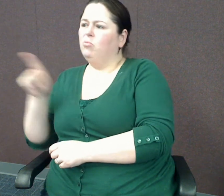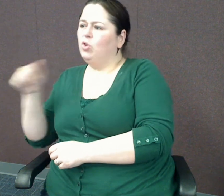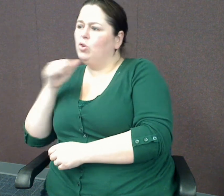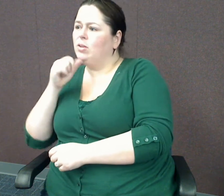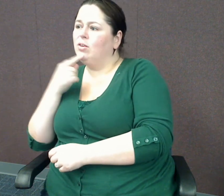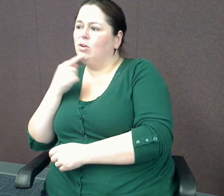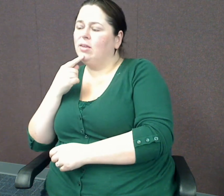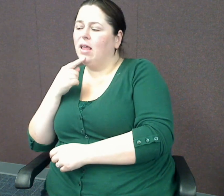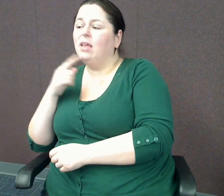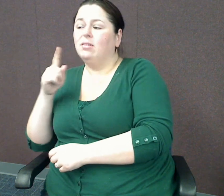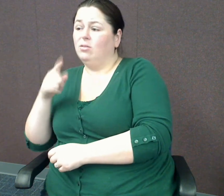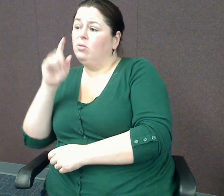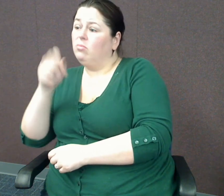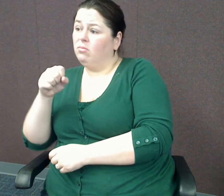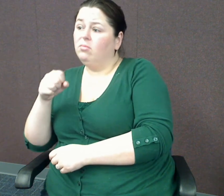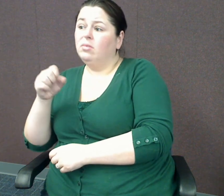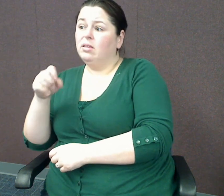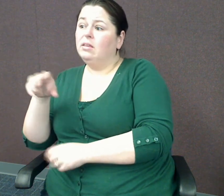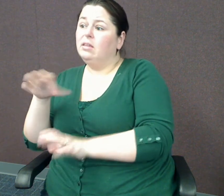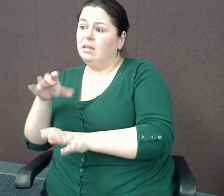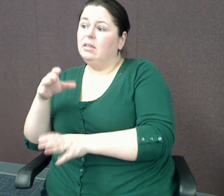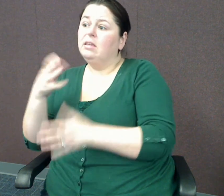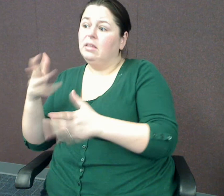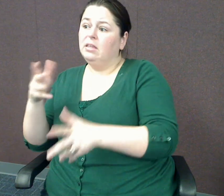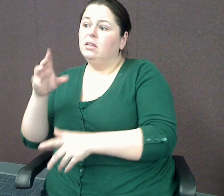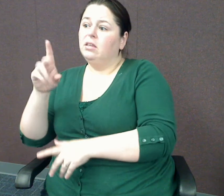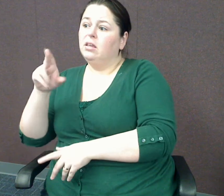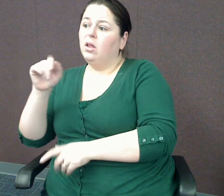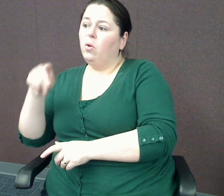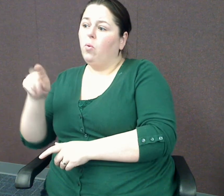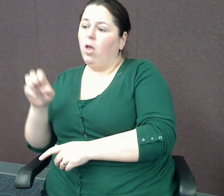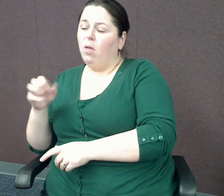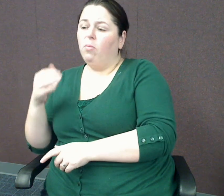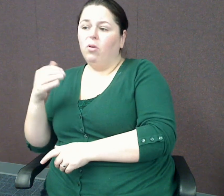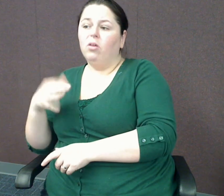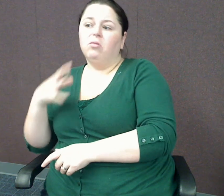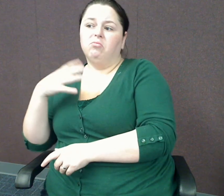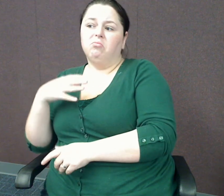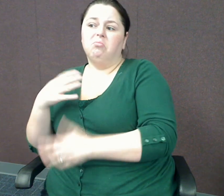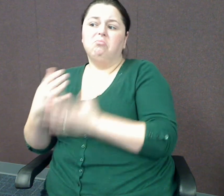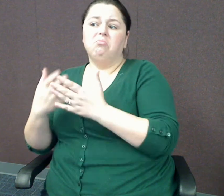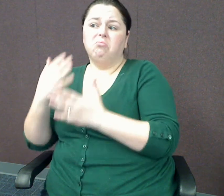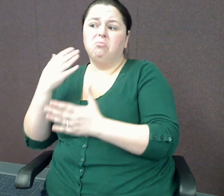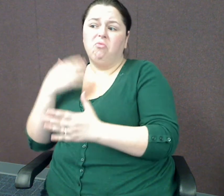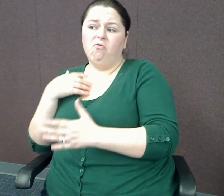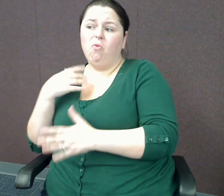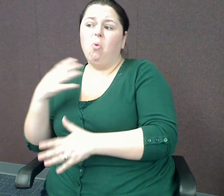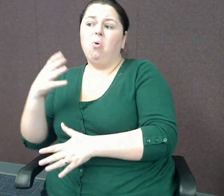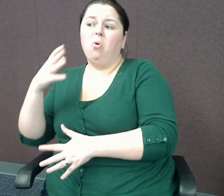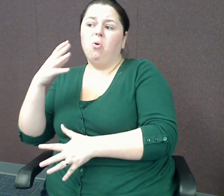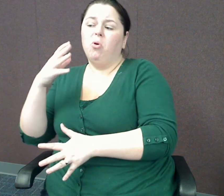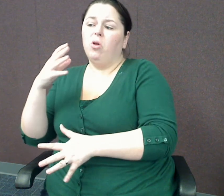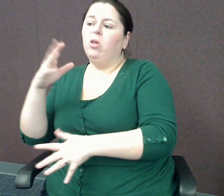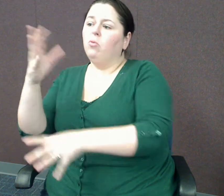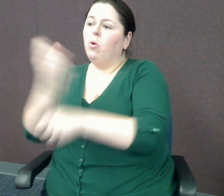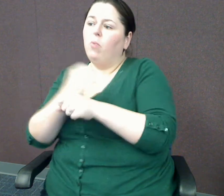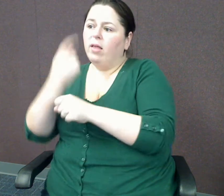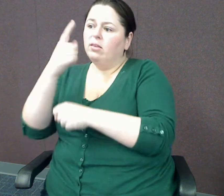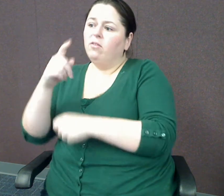statement. You've already had the experience that you were held in suspicion of rape before. We're going to have to go along with